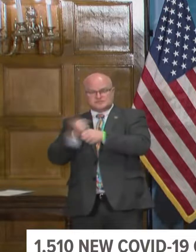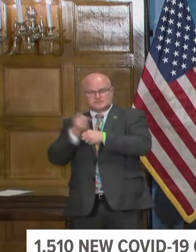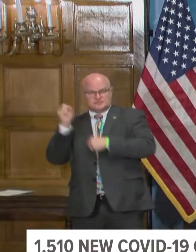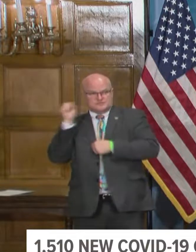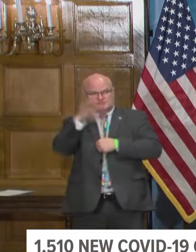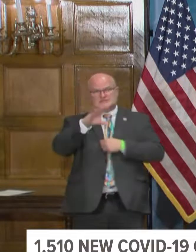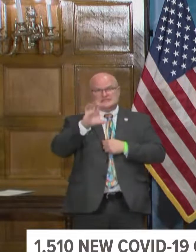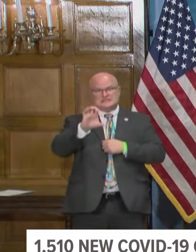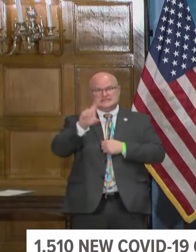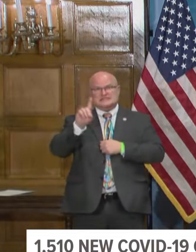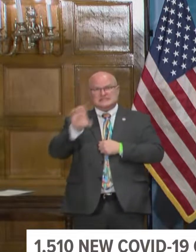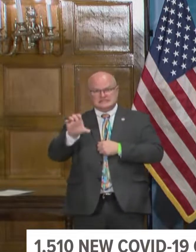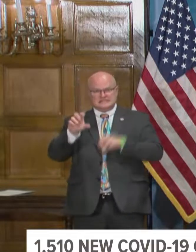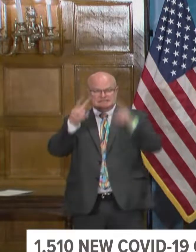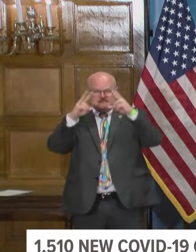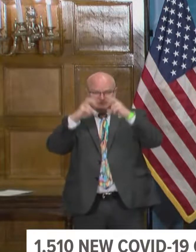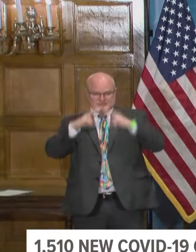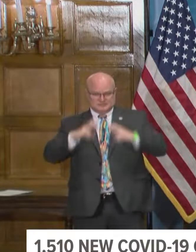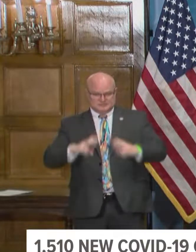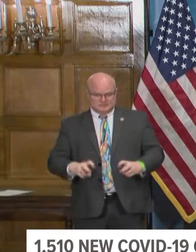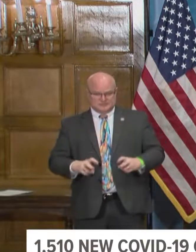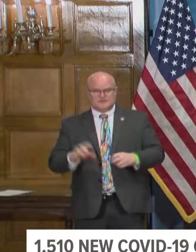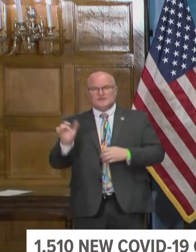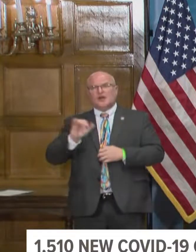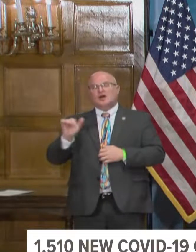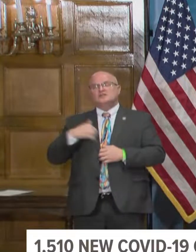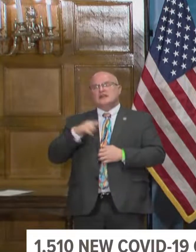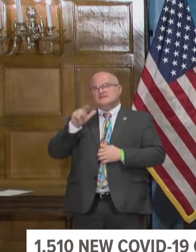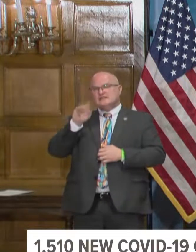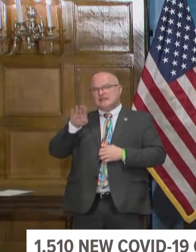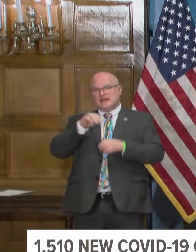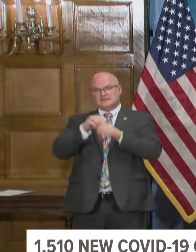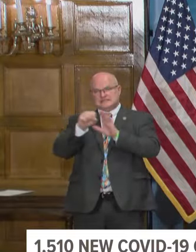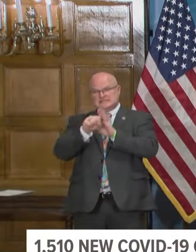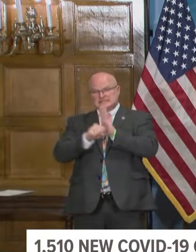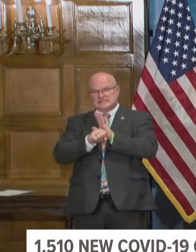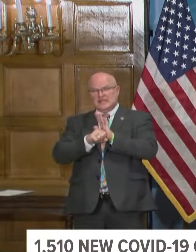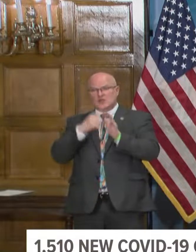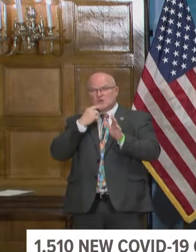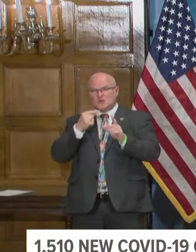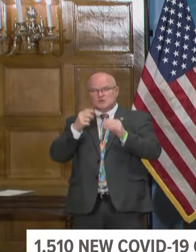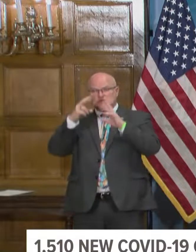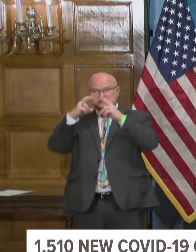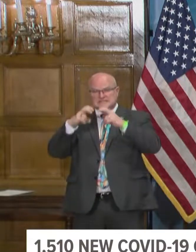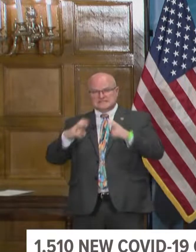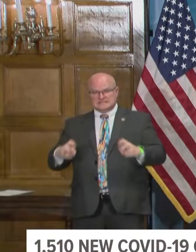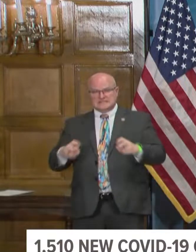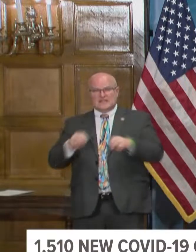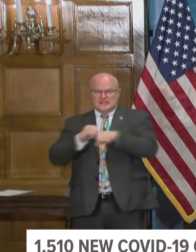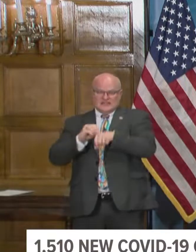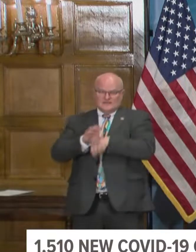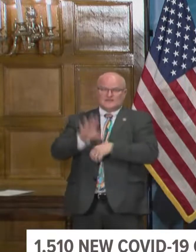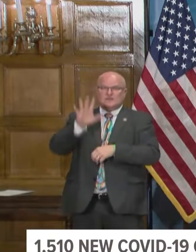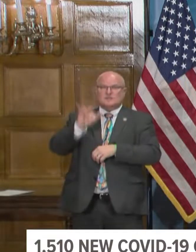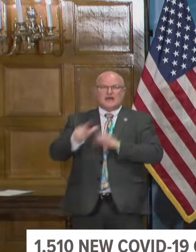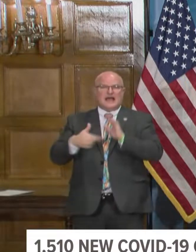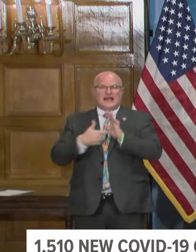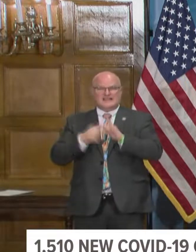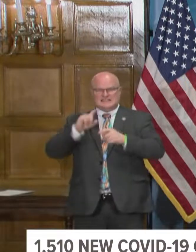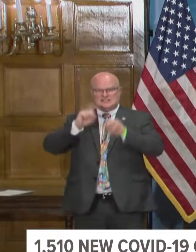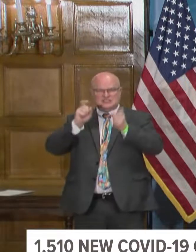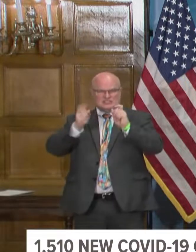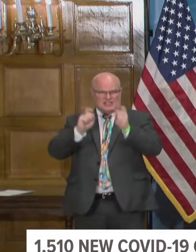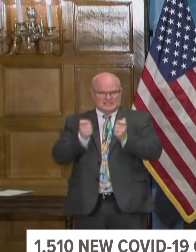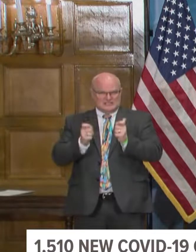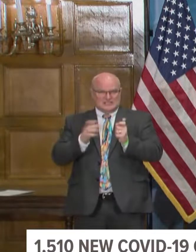Sequencing Project. We also have laboratories in the state whose diagnostic tests are influenced by these variants, and